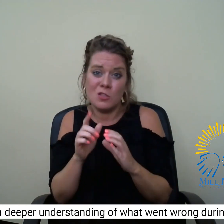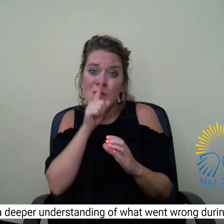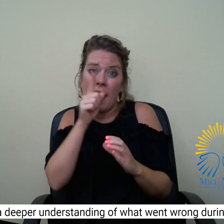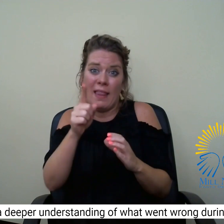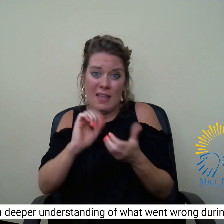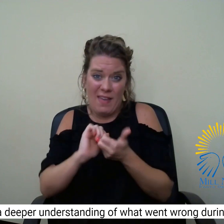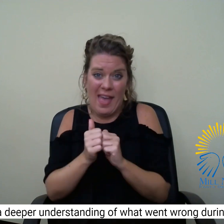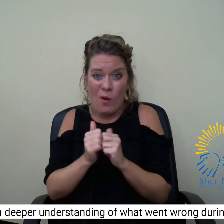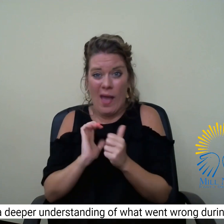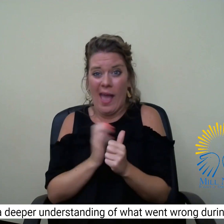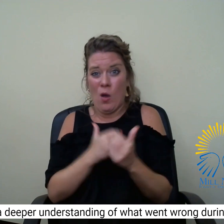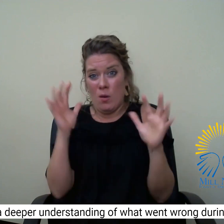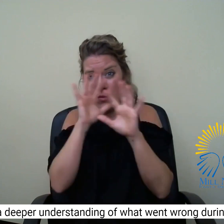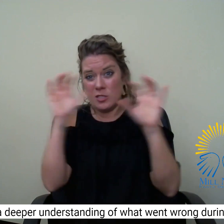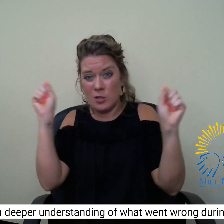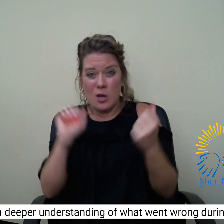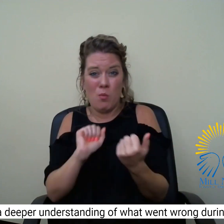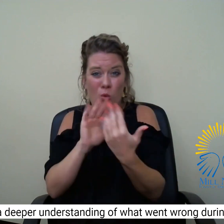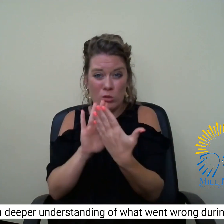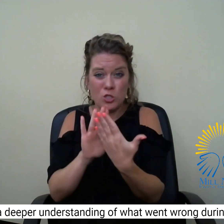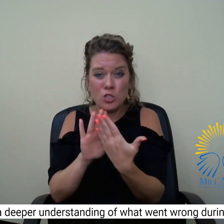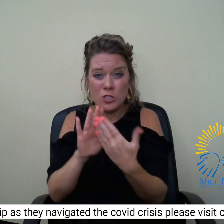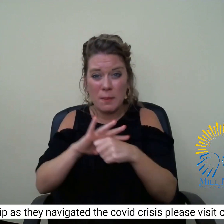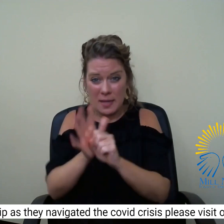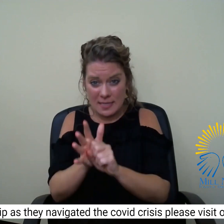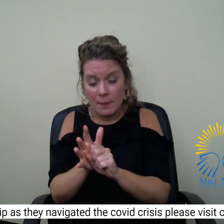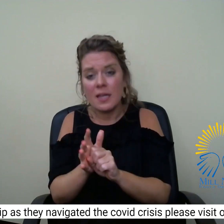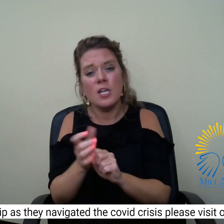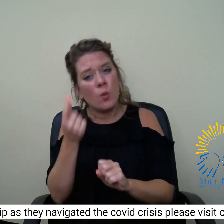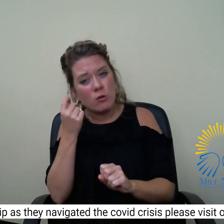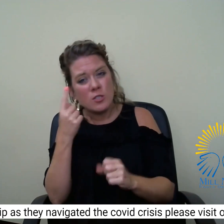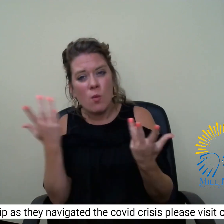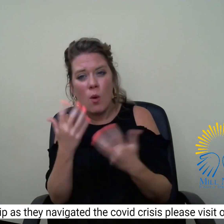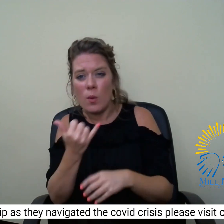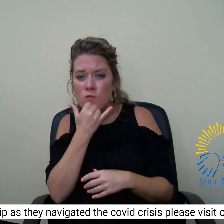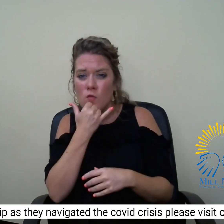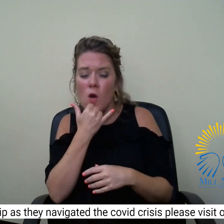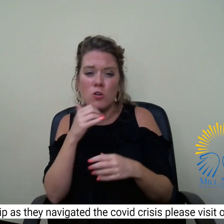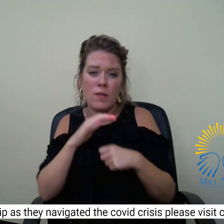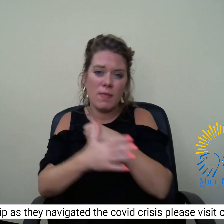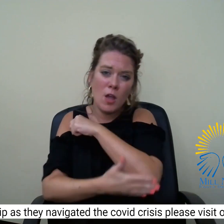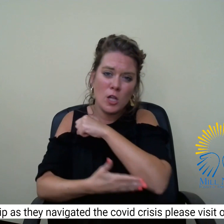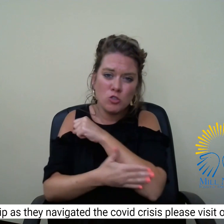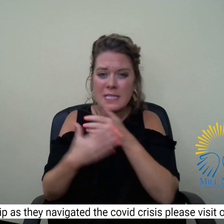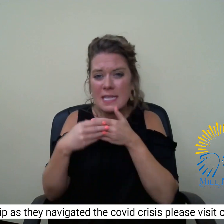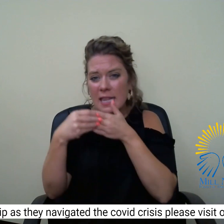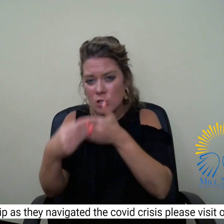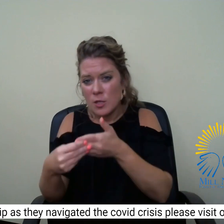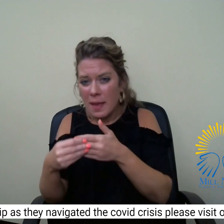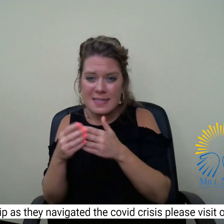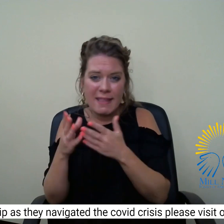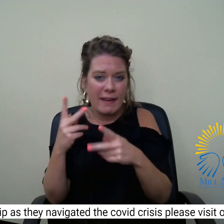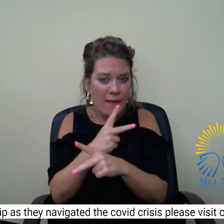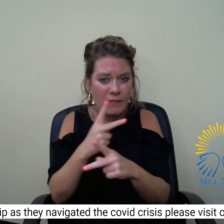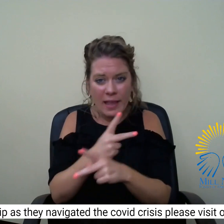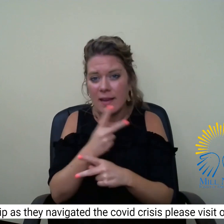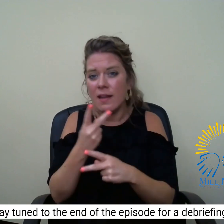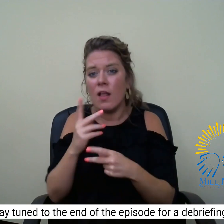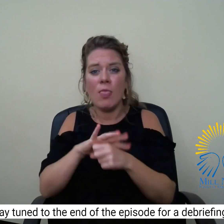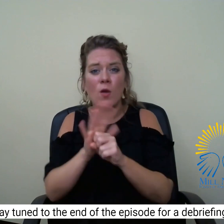get a deeper understanding of what went wrong during our country's leadership as they navigated the COVID crisis, please visit our resources